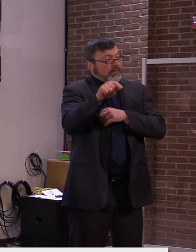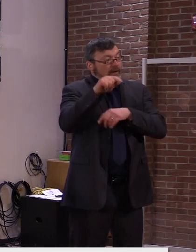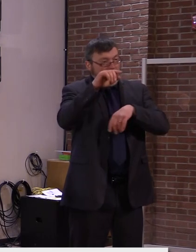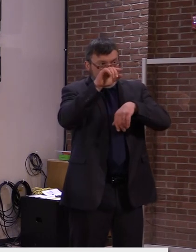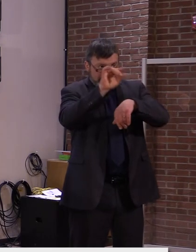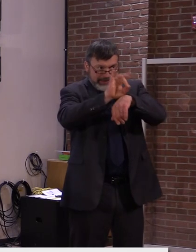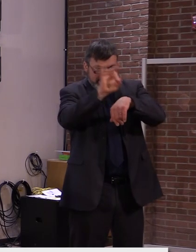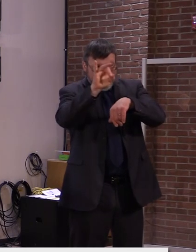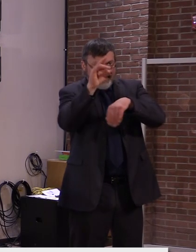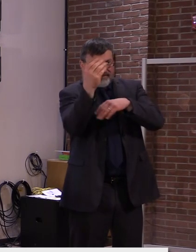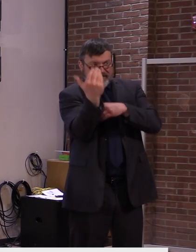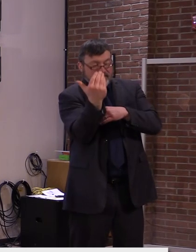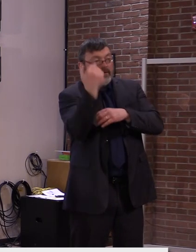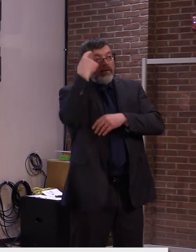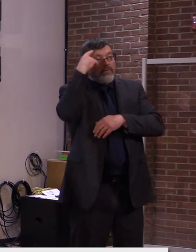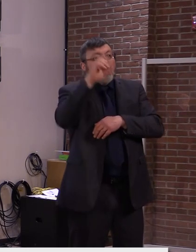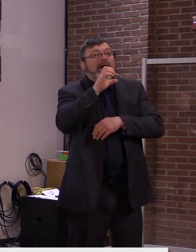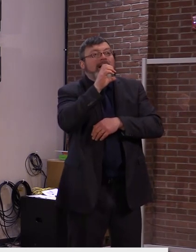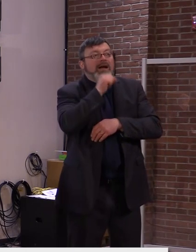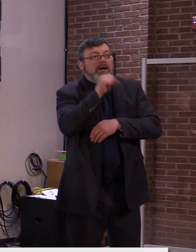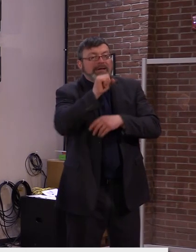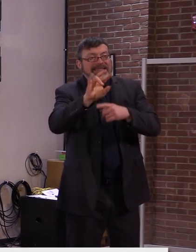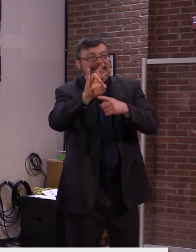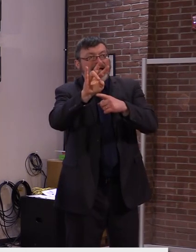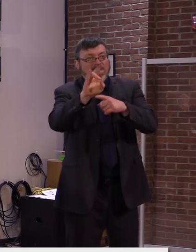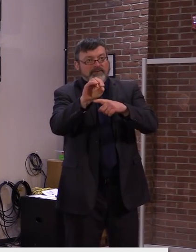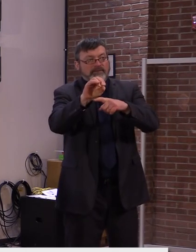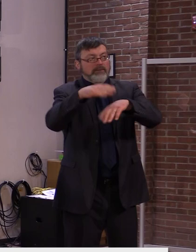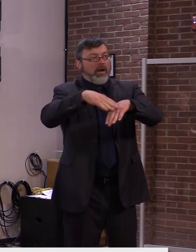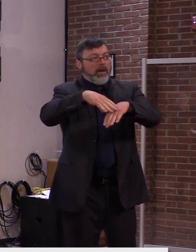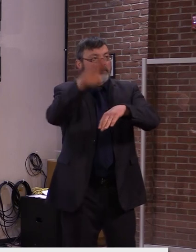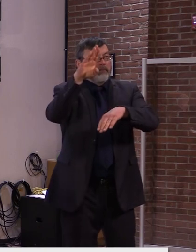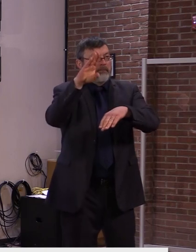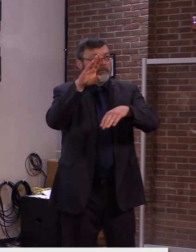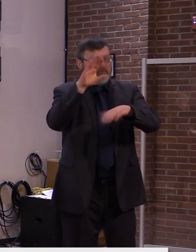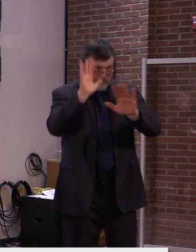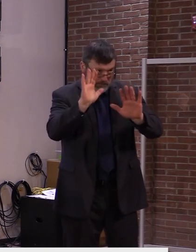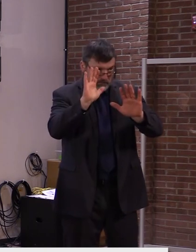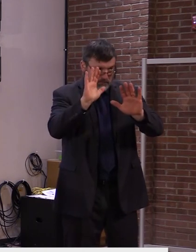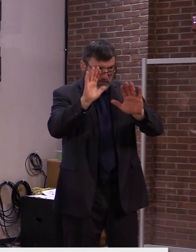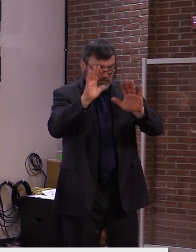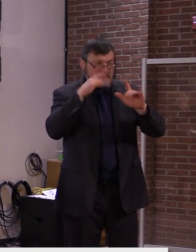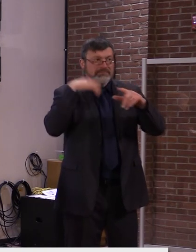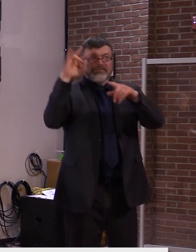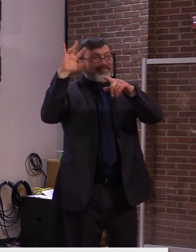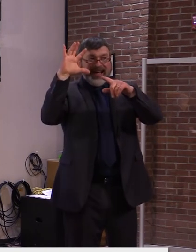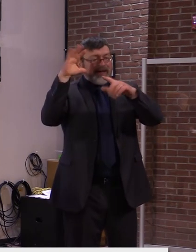in Vermont. If you are not 75 years old or older